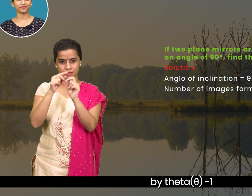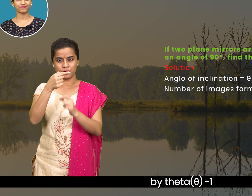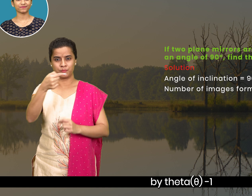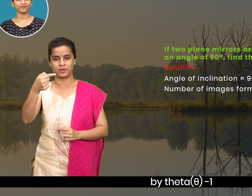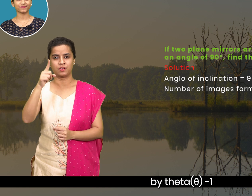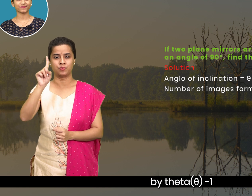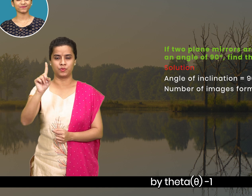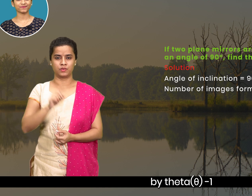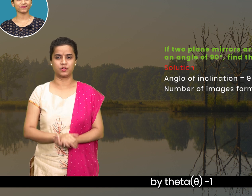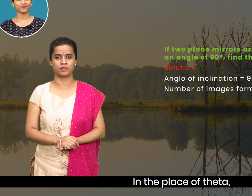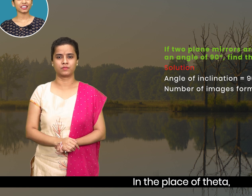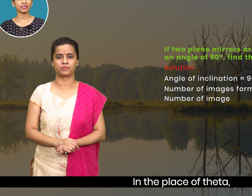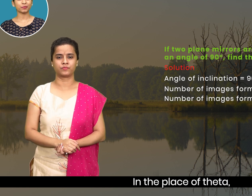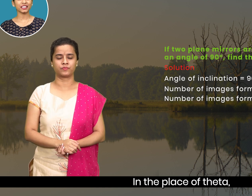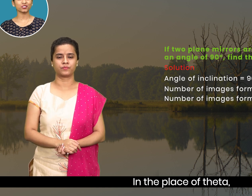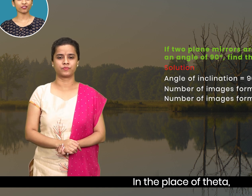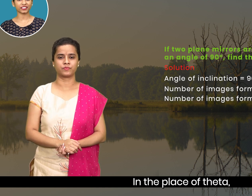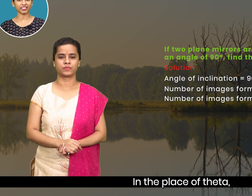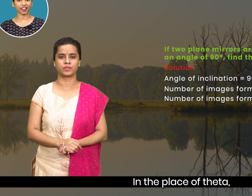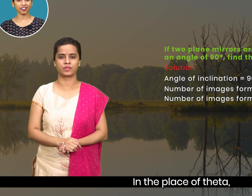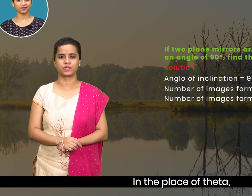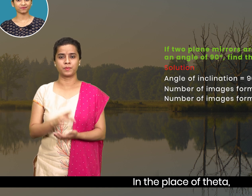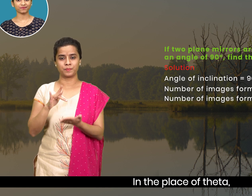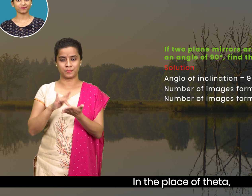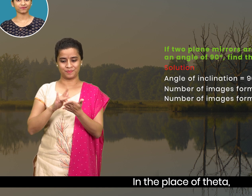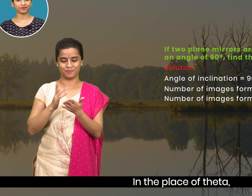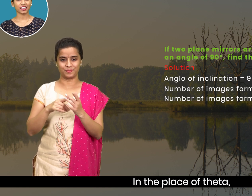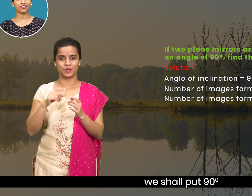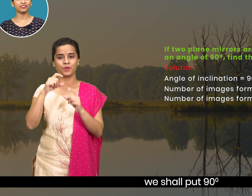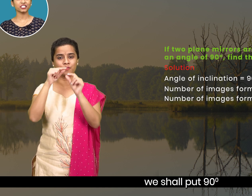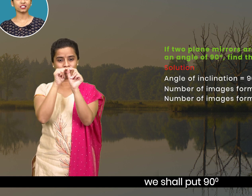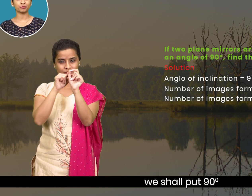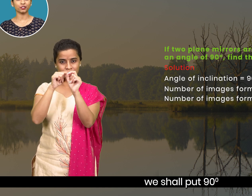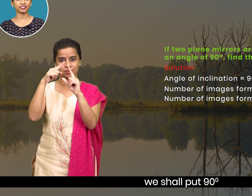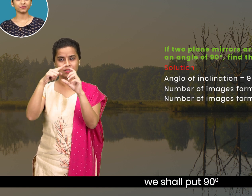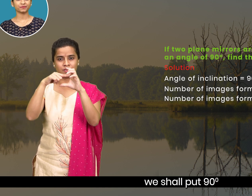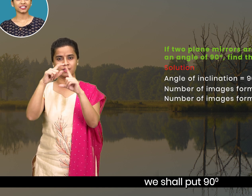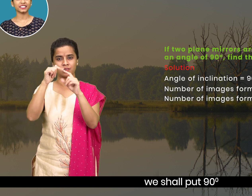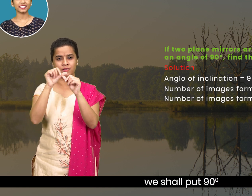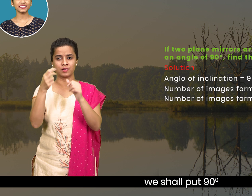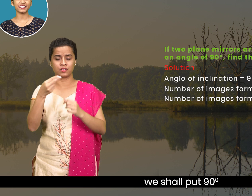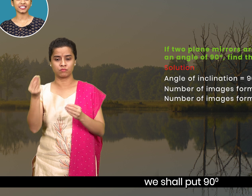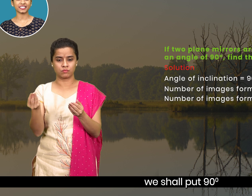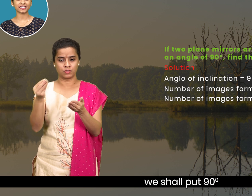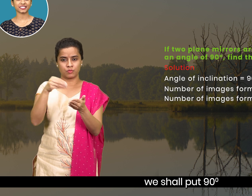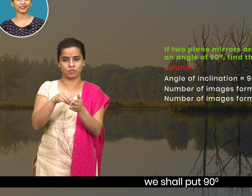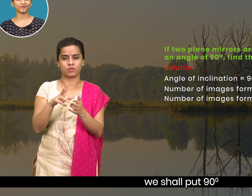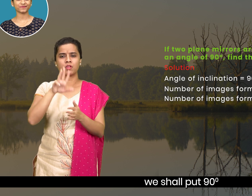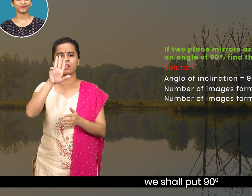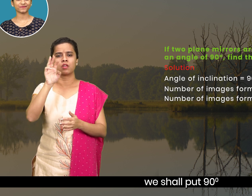1. In the place of theta, we shall put 90